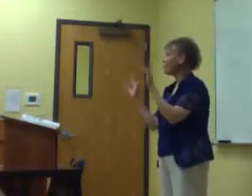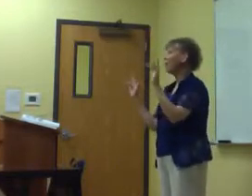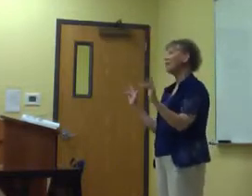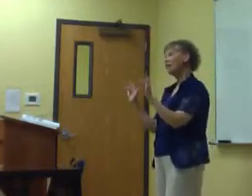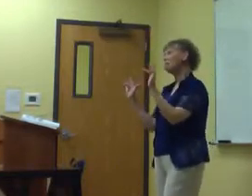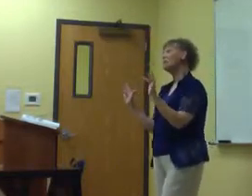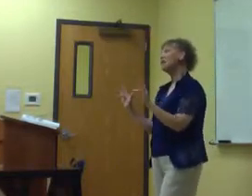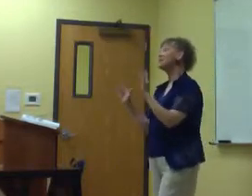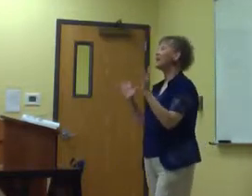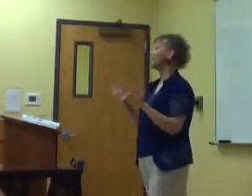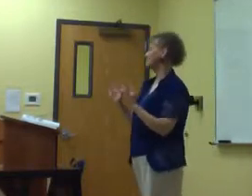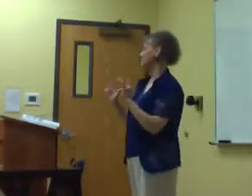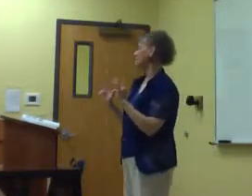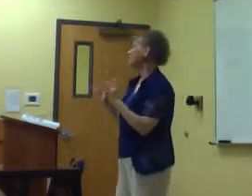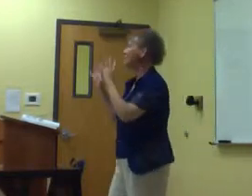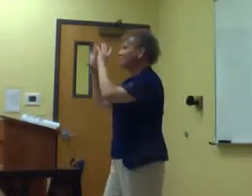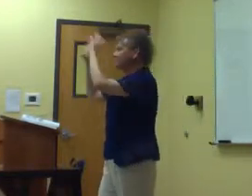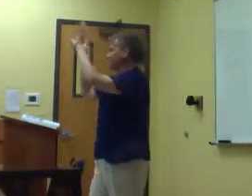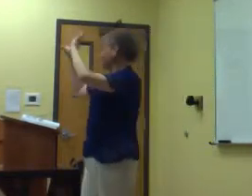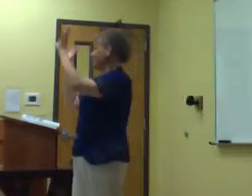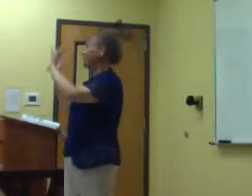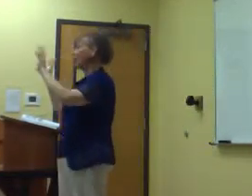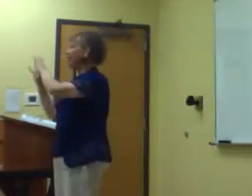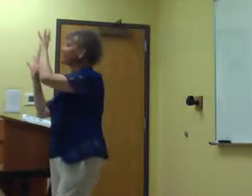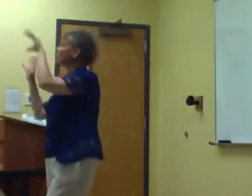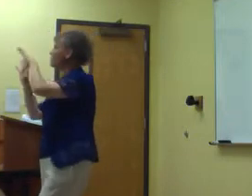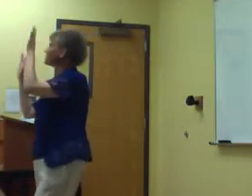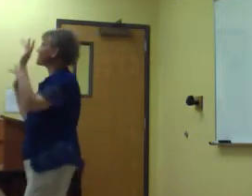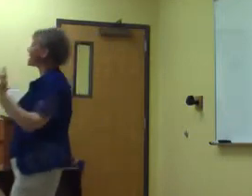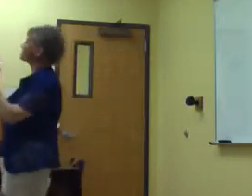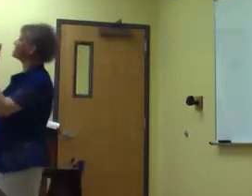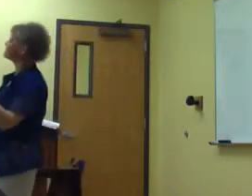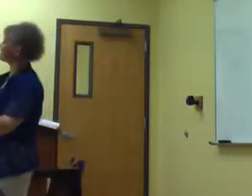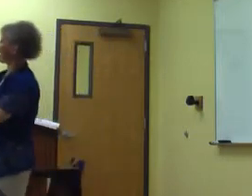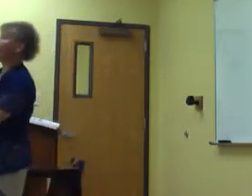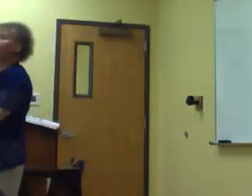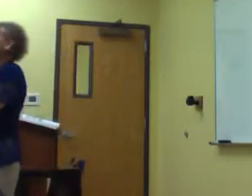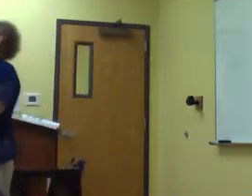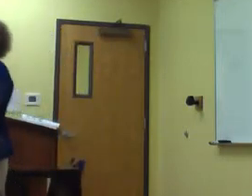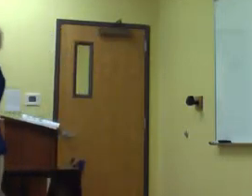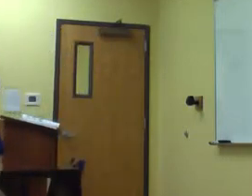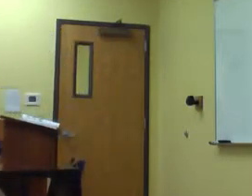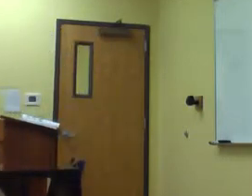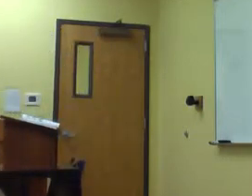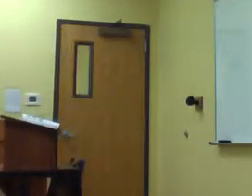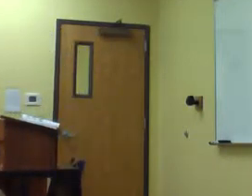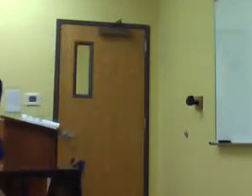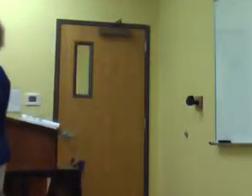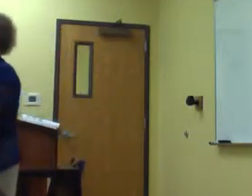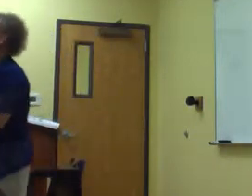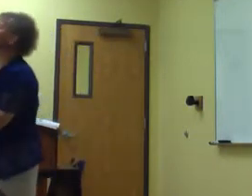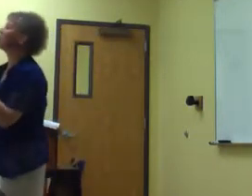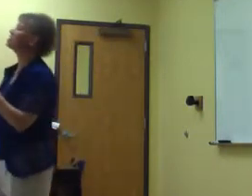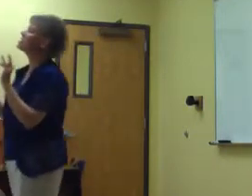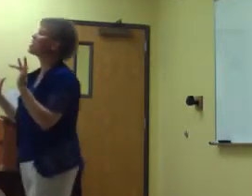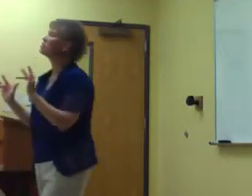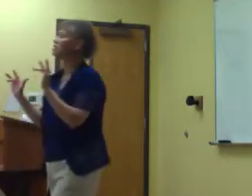Well, that'd be, yeah, but anyway, so it was that, I don't know, I'm guessing, right? There's another sign